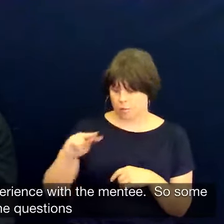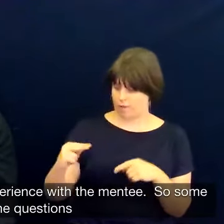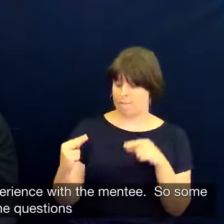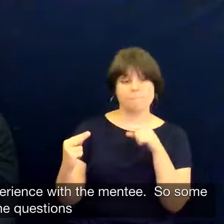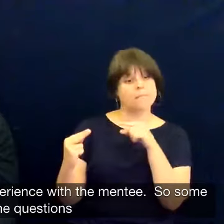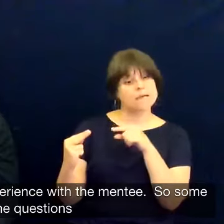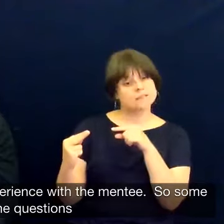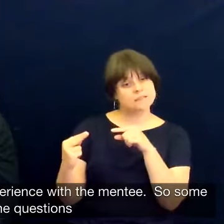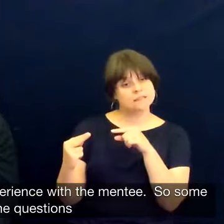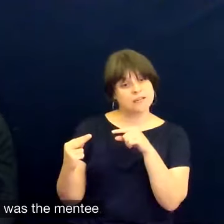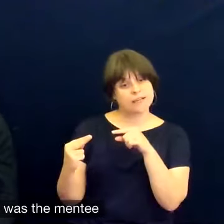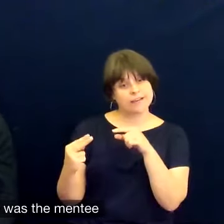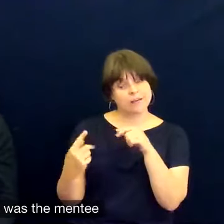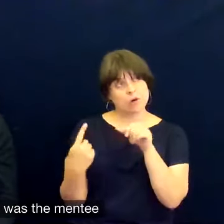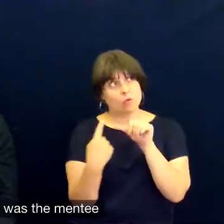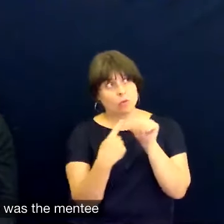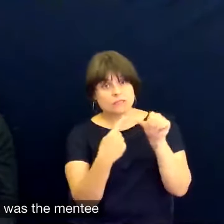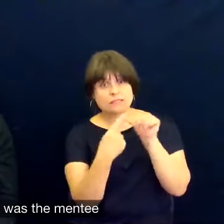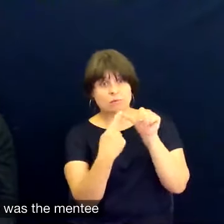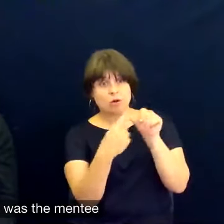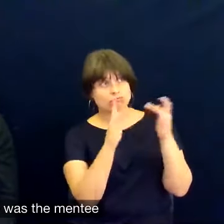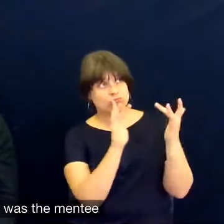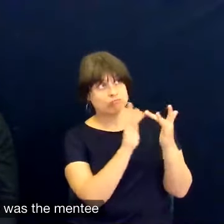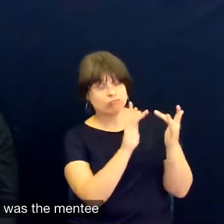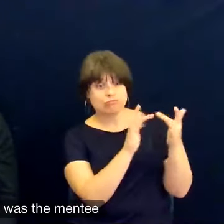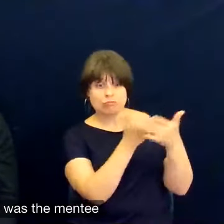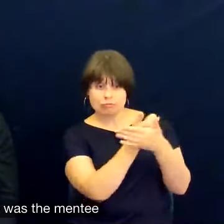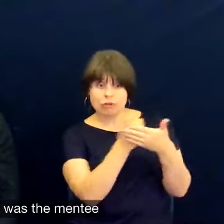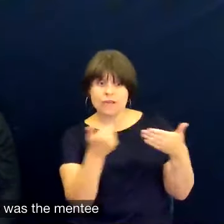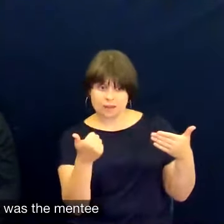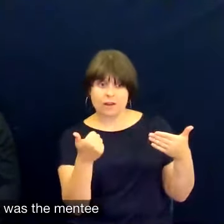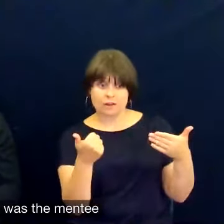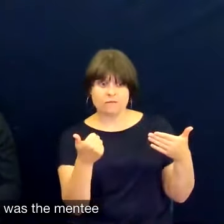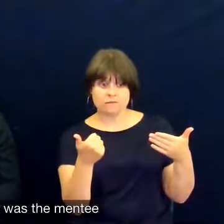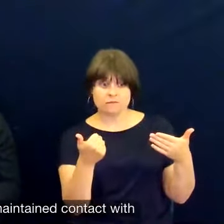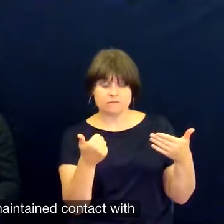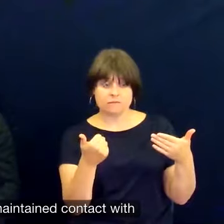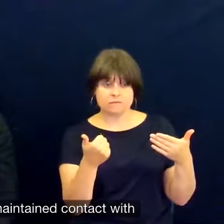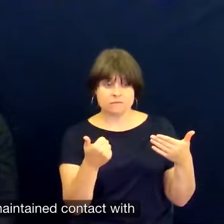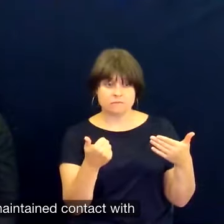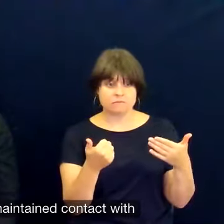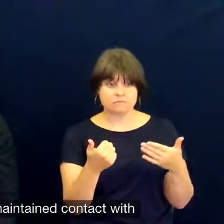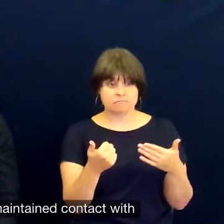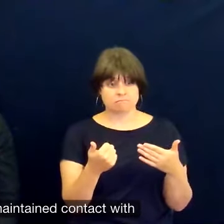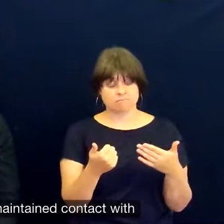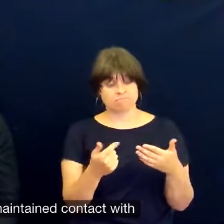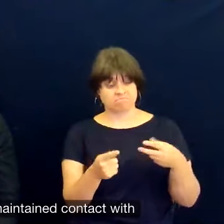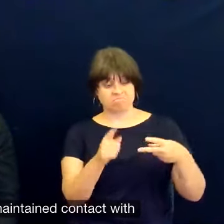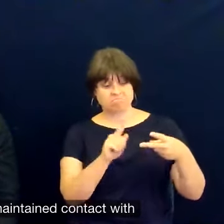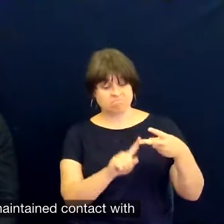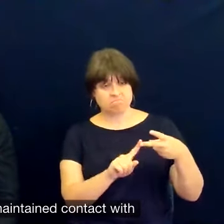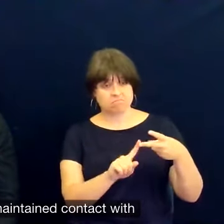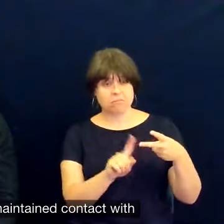responsive, maintain contact with you? What did you learn from